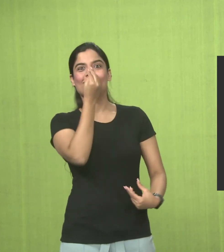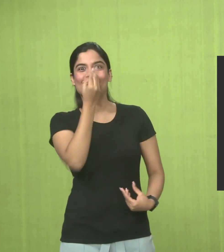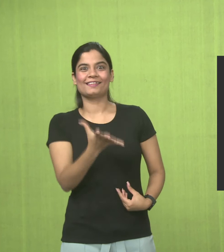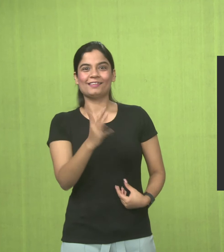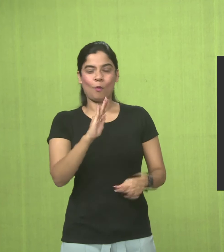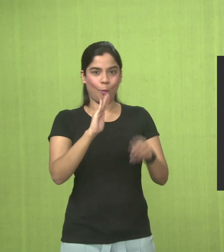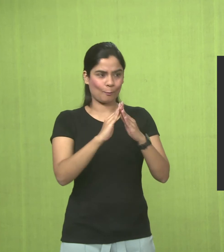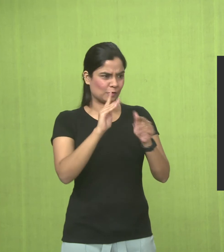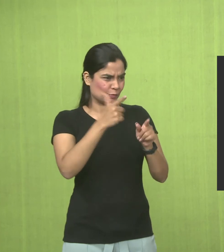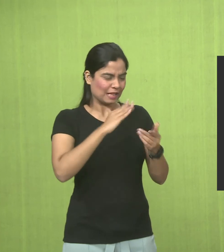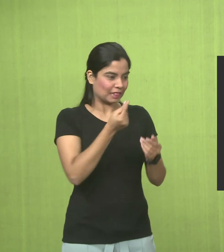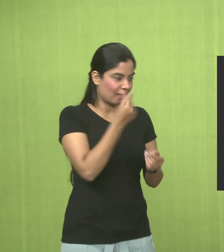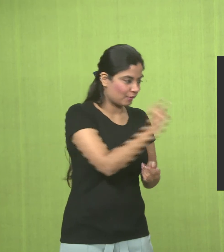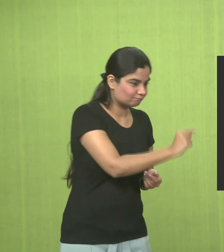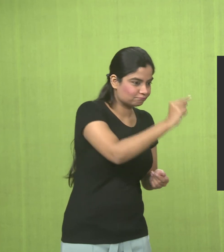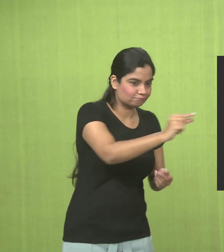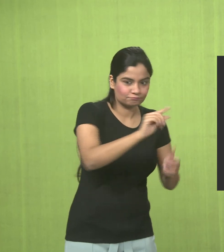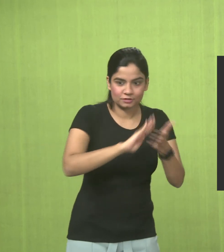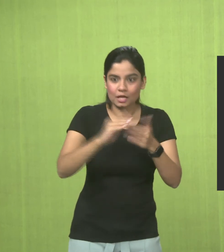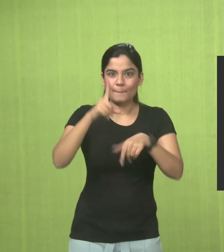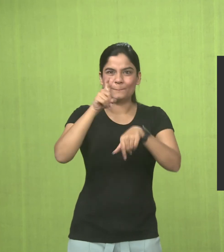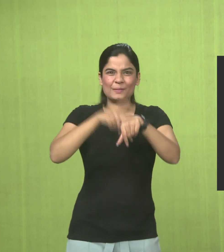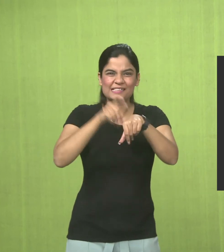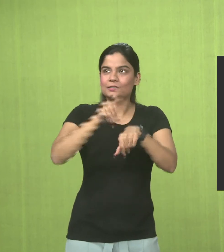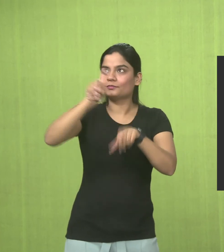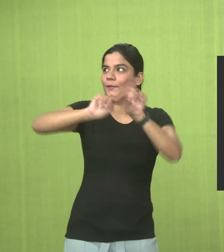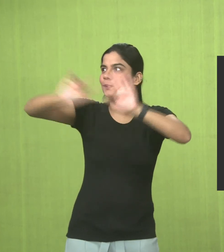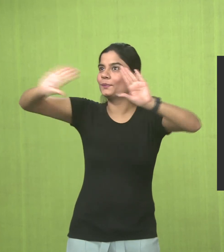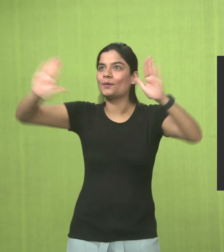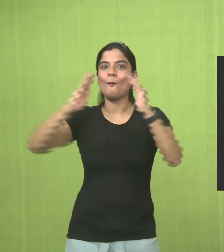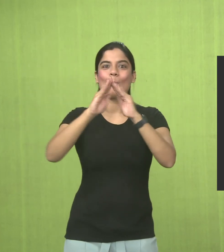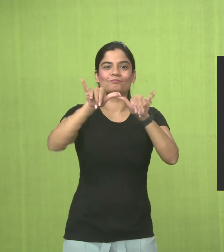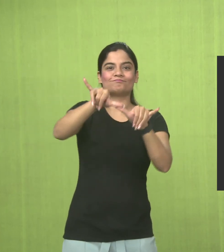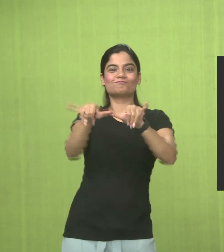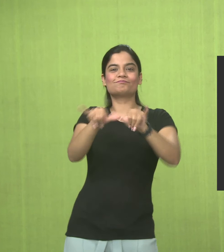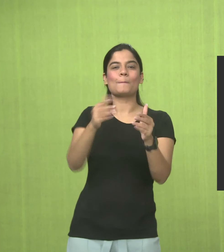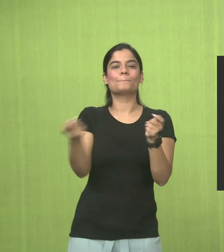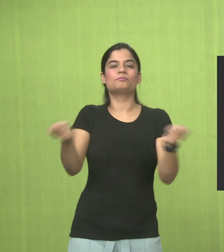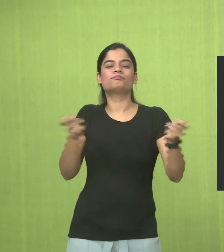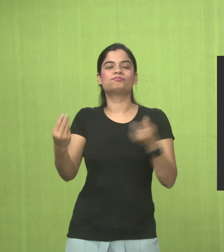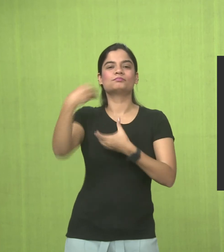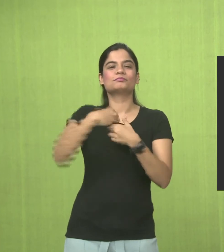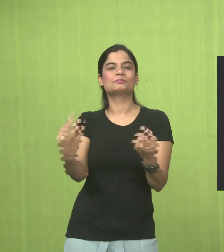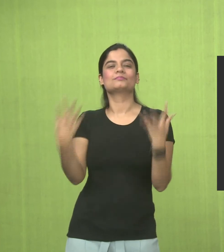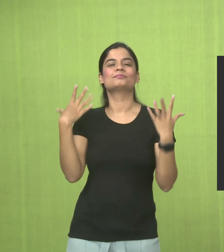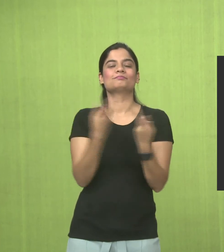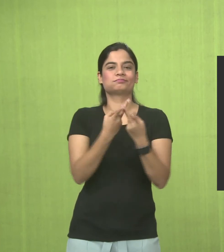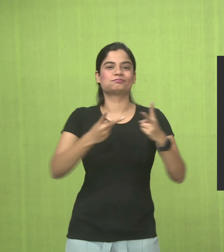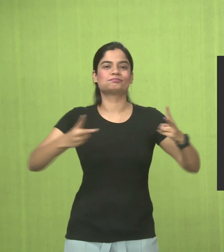us sick. So keeping the house clean, having rat poisons at home so that the rats don't come at